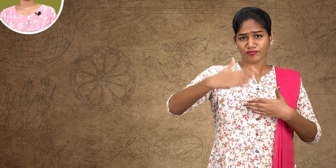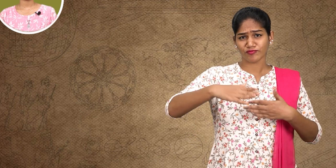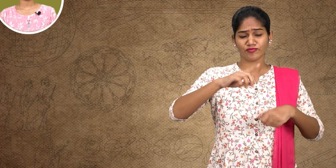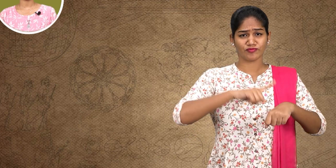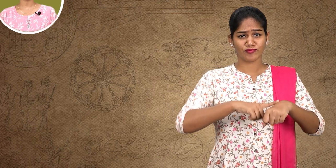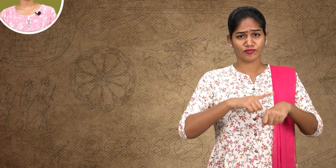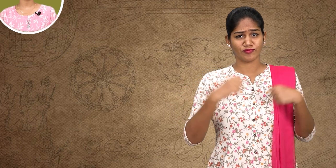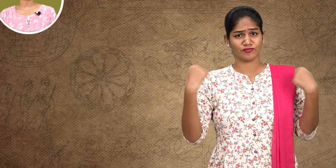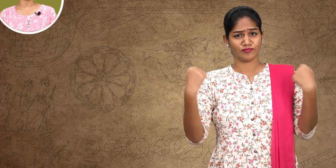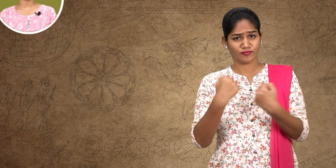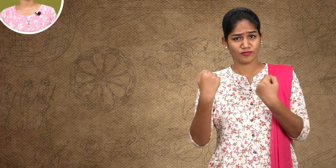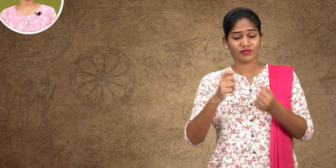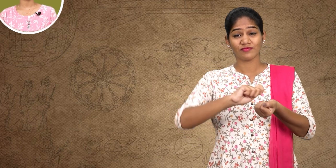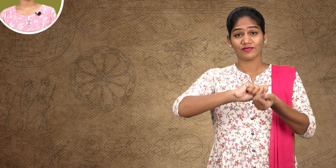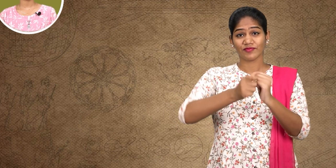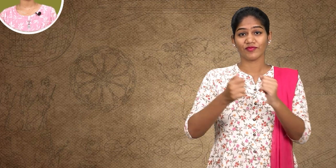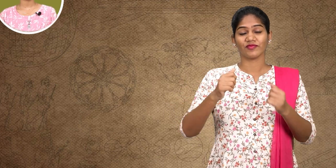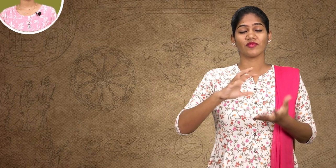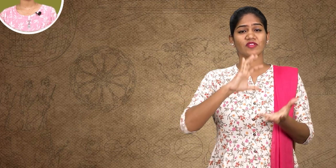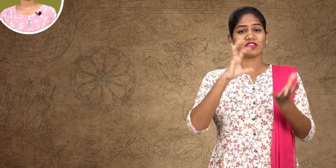in the country.